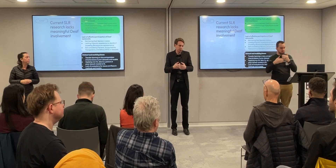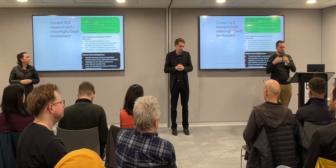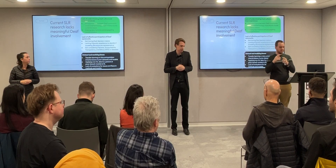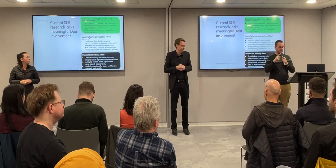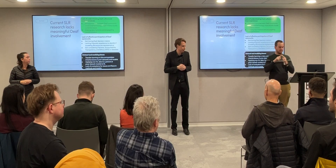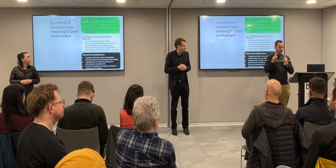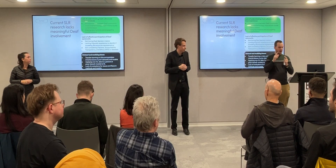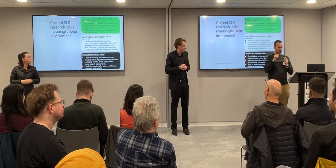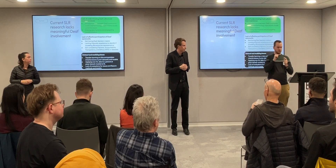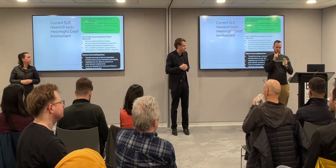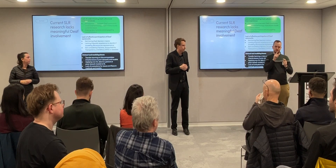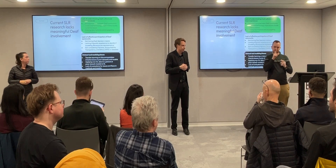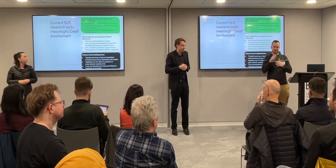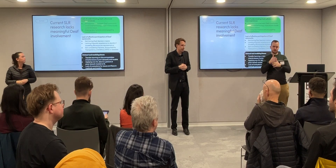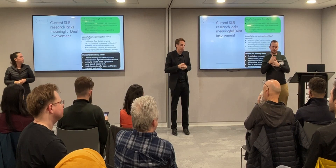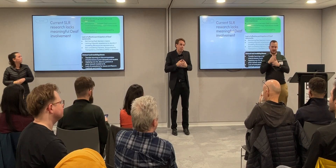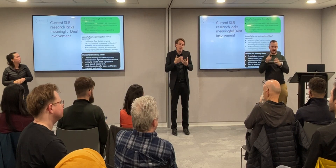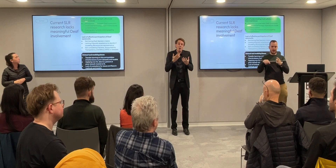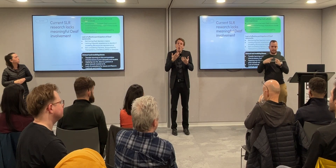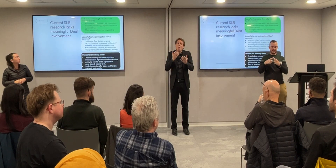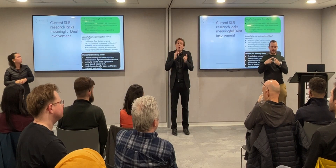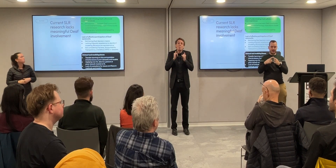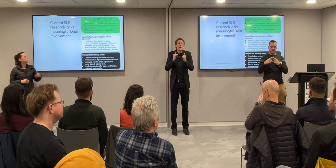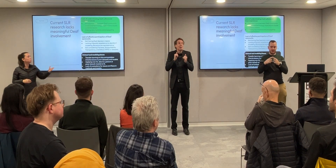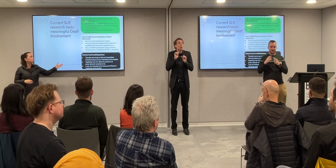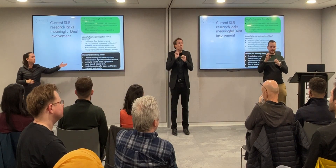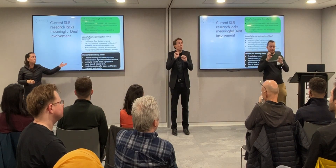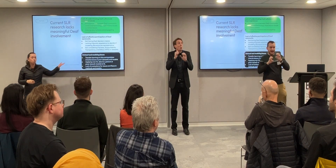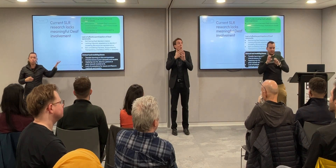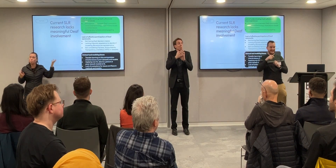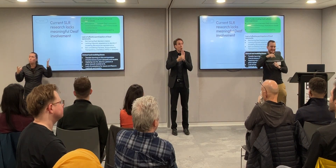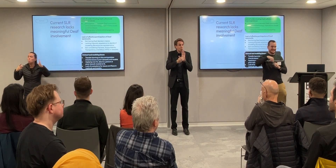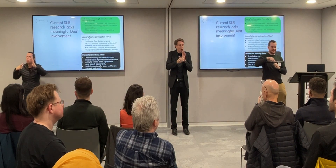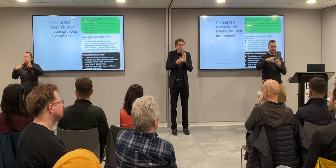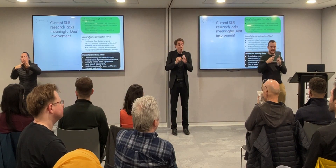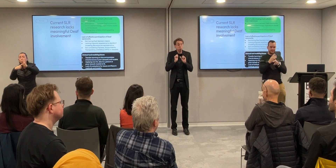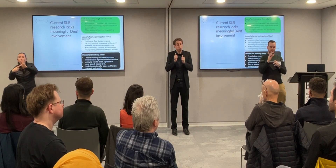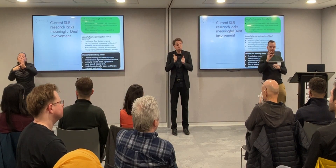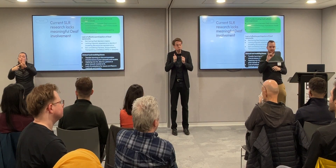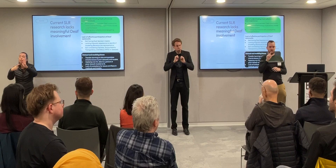So when you share your results of your model, but you're not really sharing about